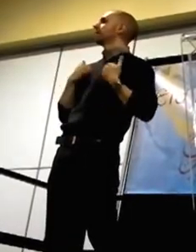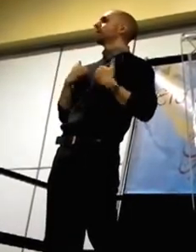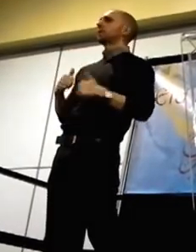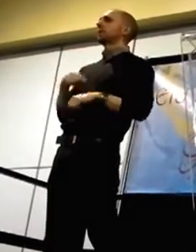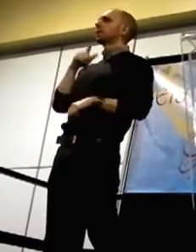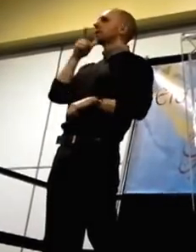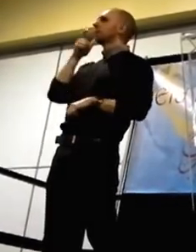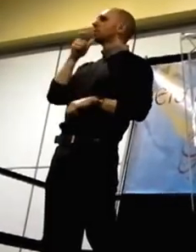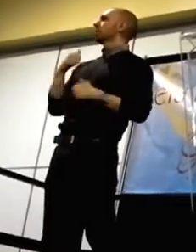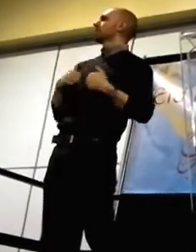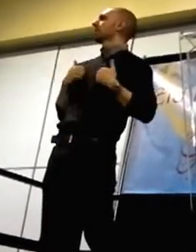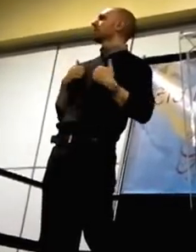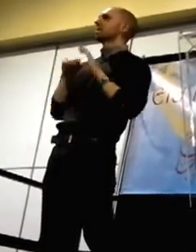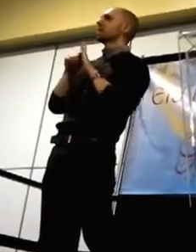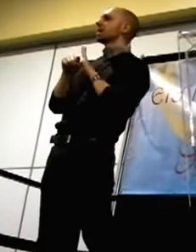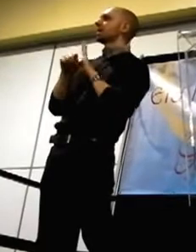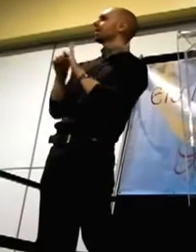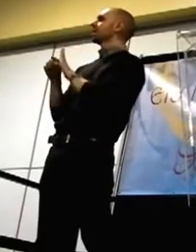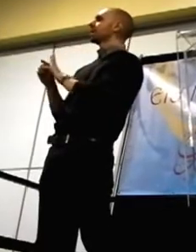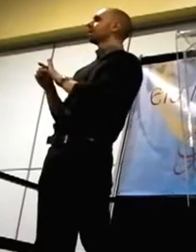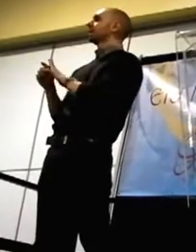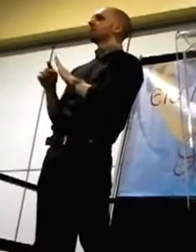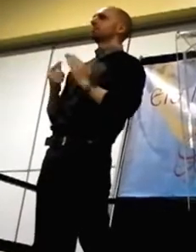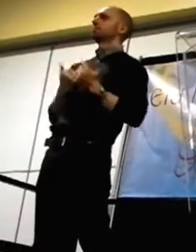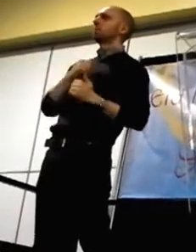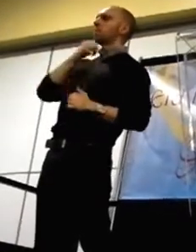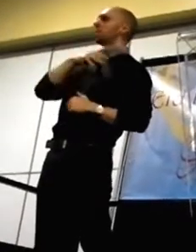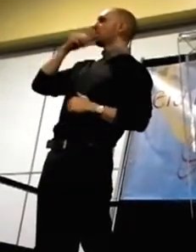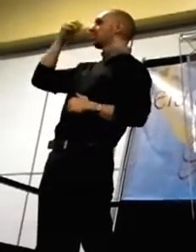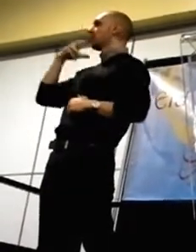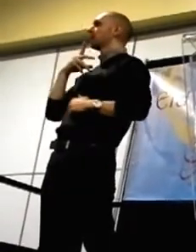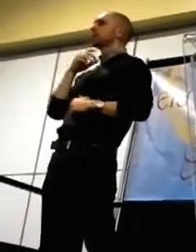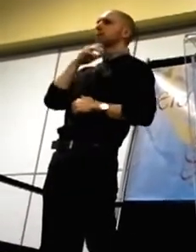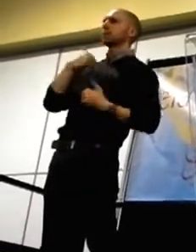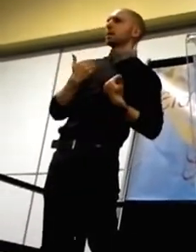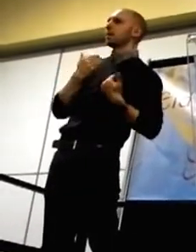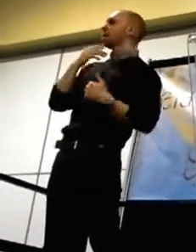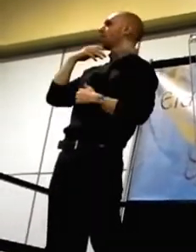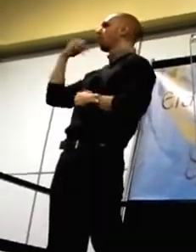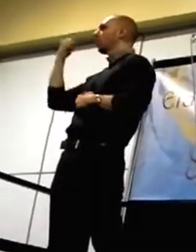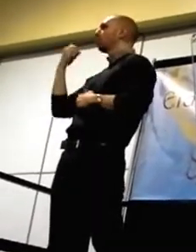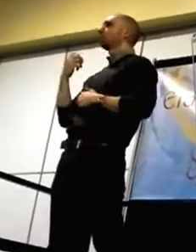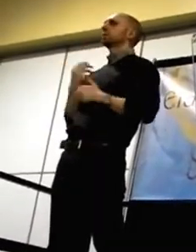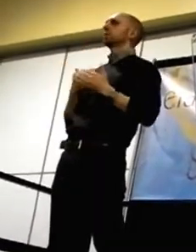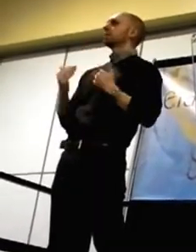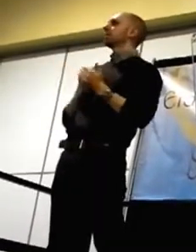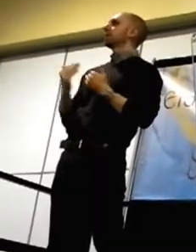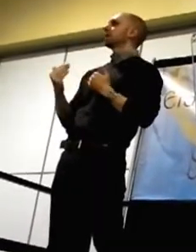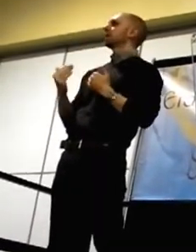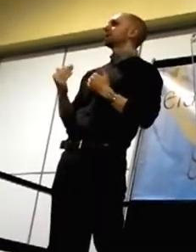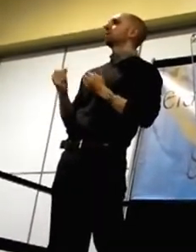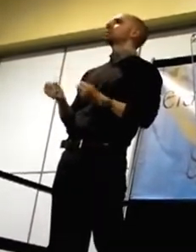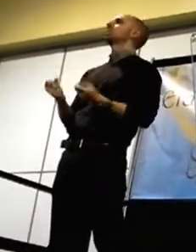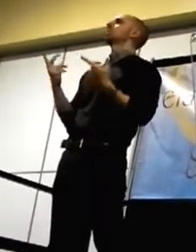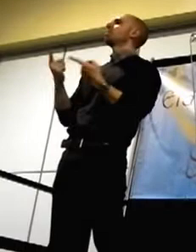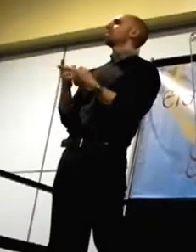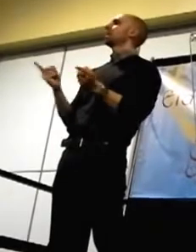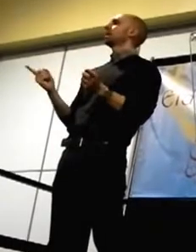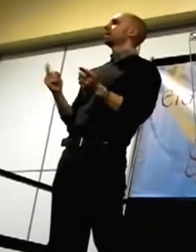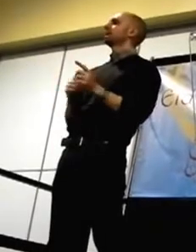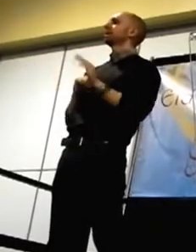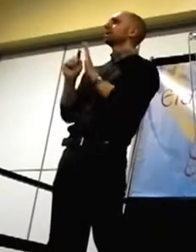thousands and 10,000 of innocent humans. Their blood has been shed in Syria and in